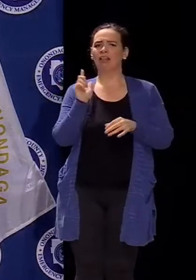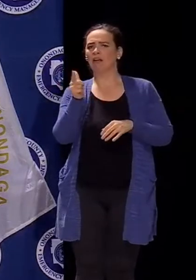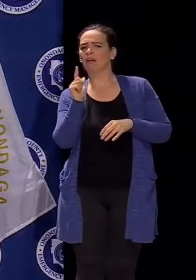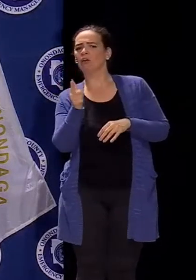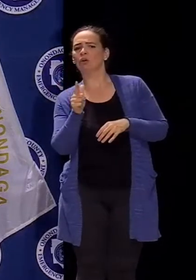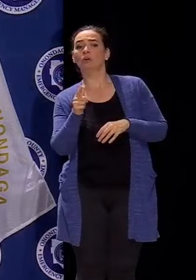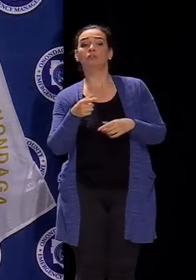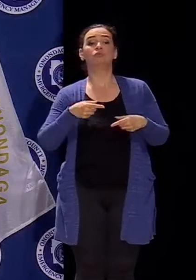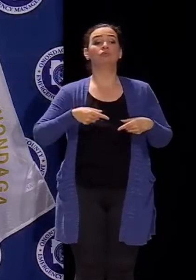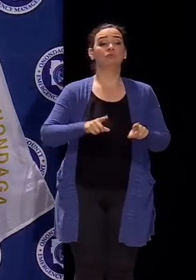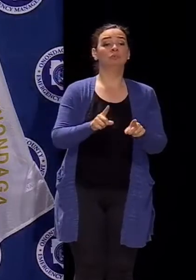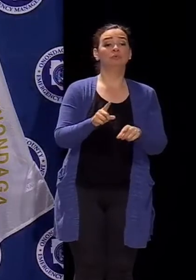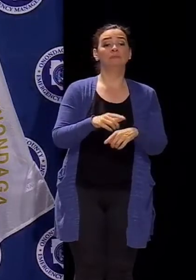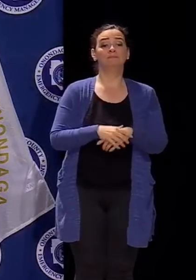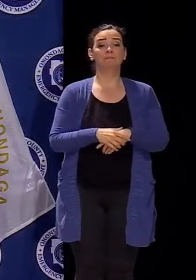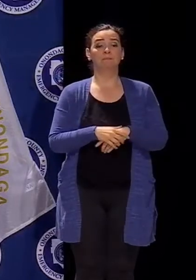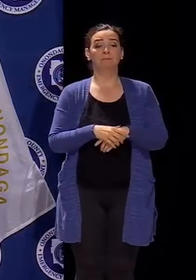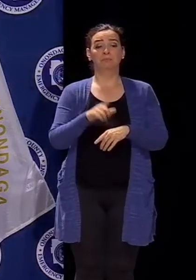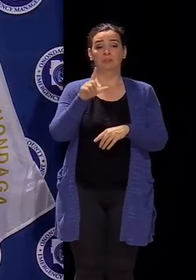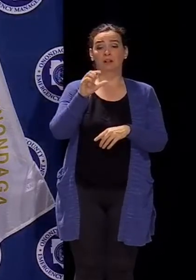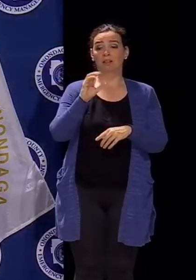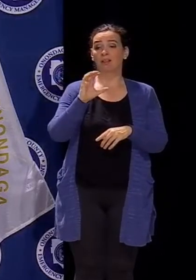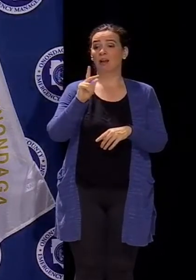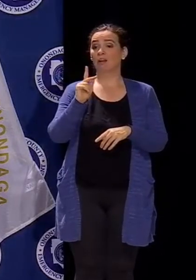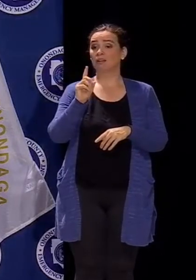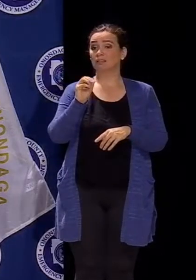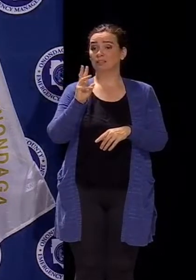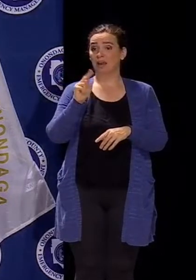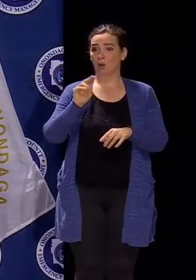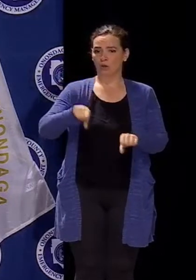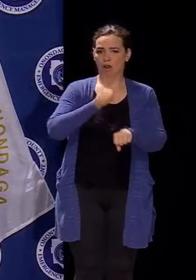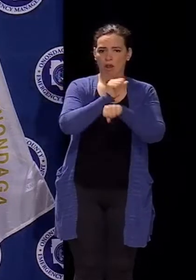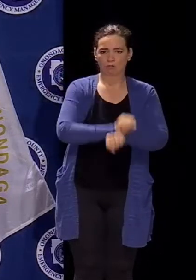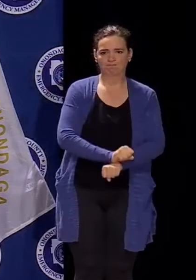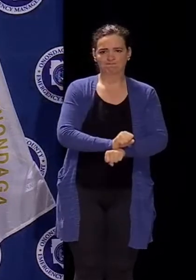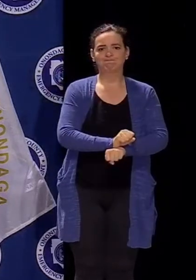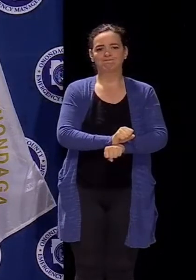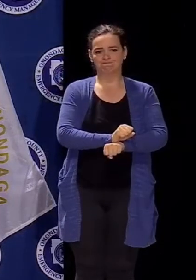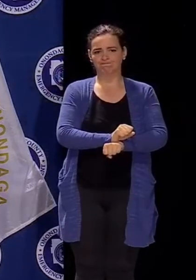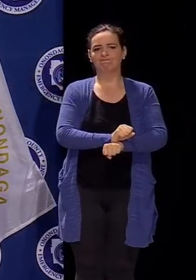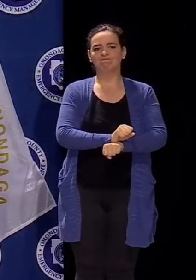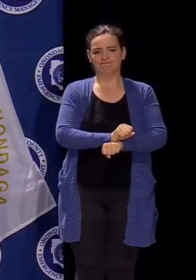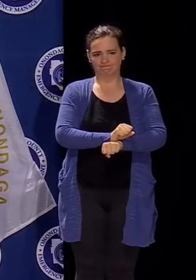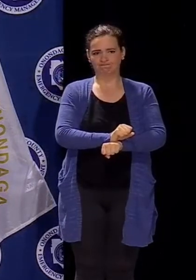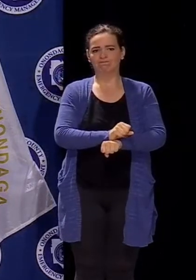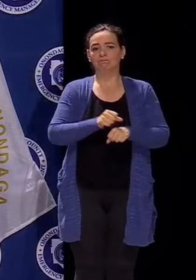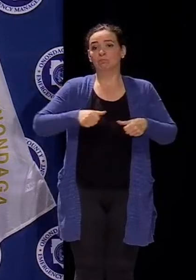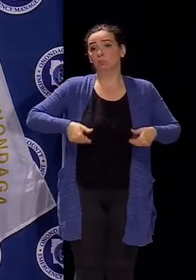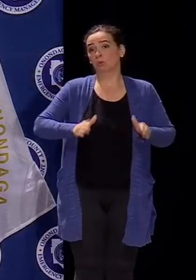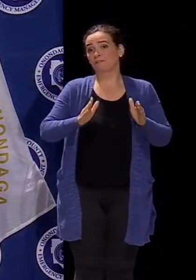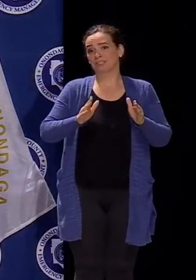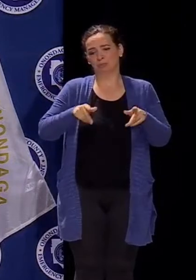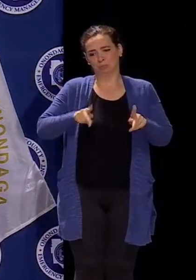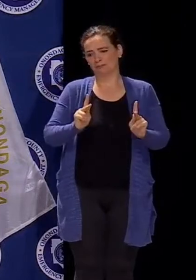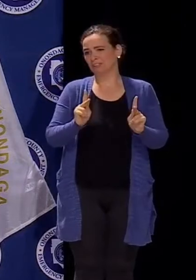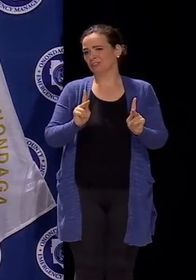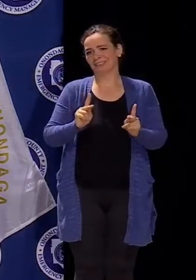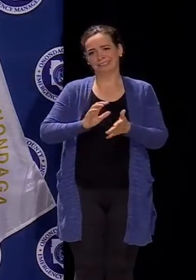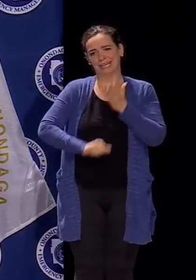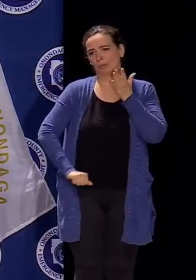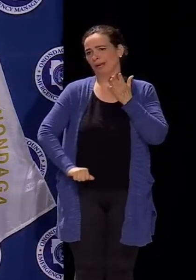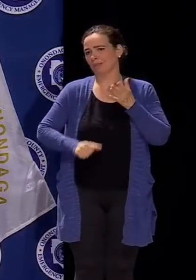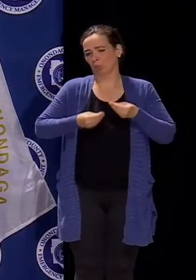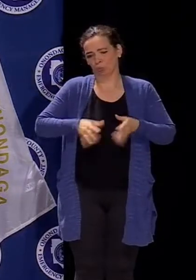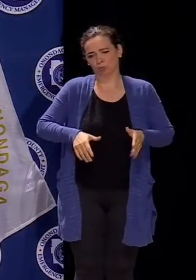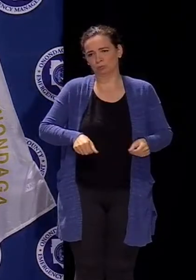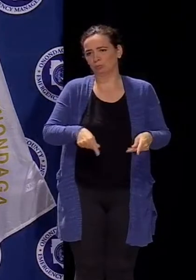it's a lockdown, and there's been a lot of protesting, so that may have triggered lockdowns. I'm sorry if I missed this, but a few days ago